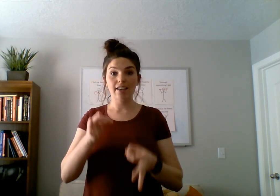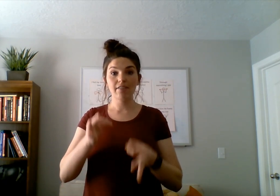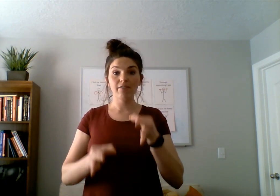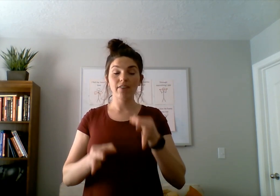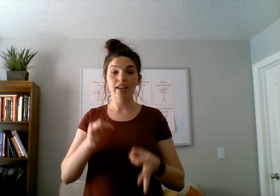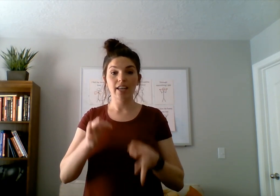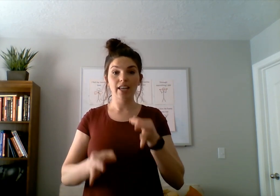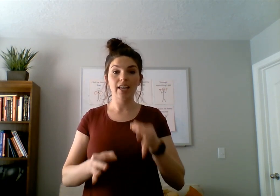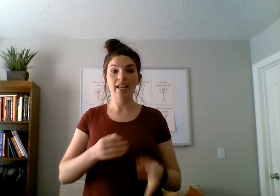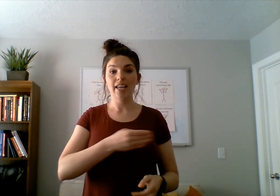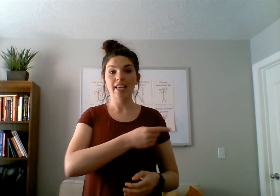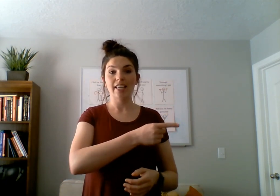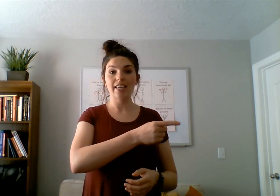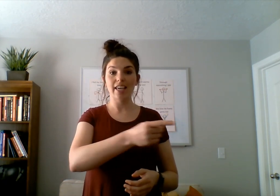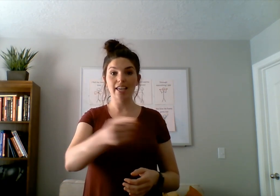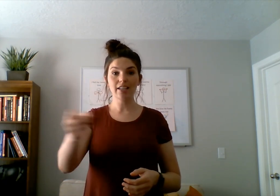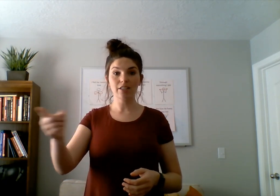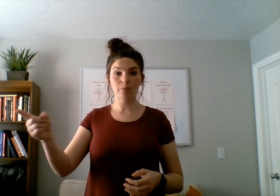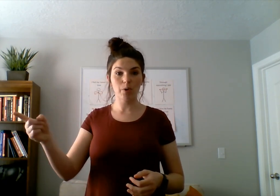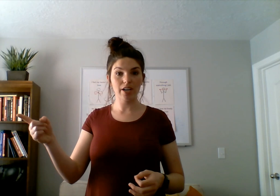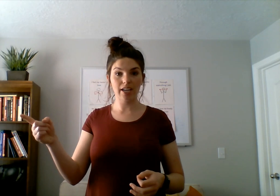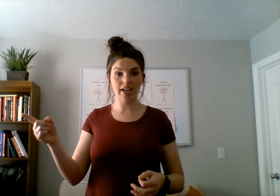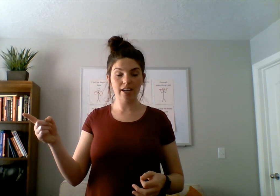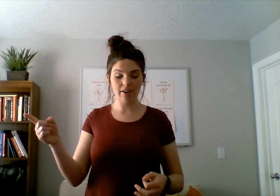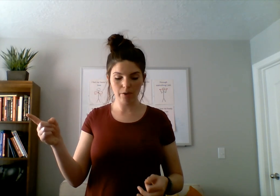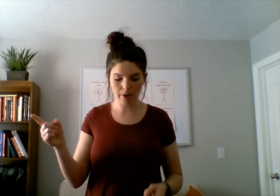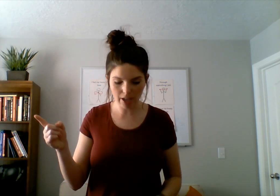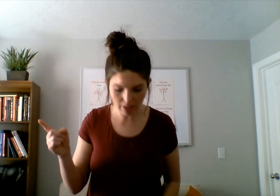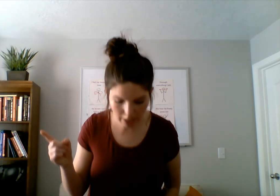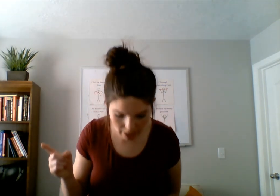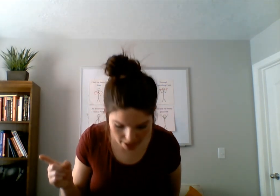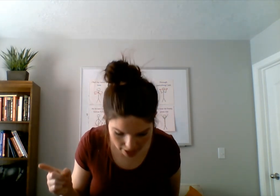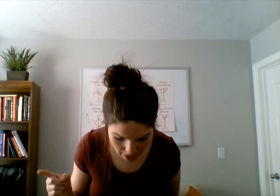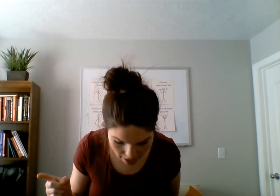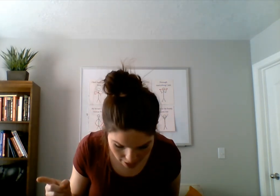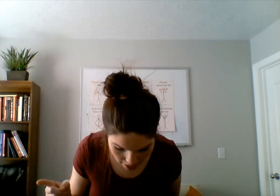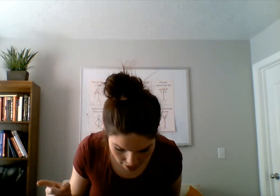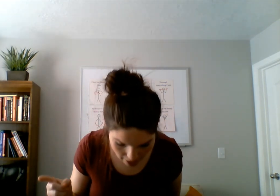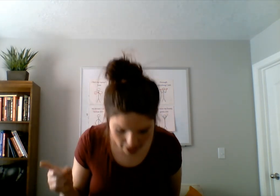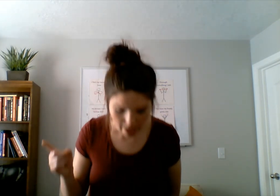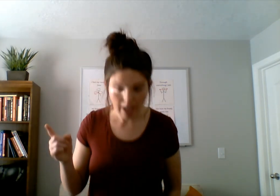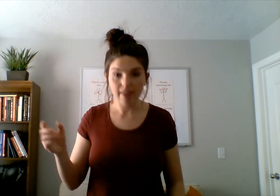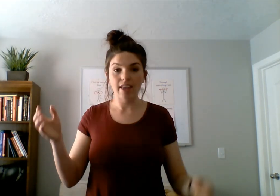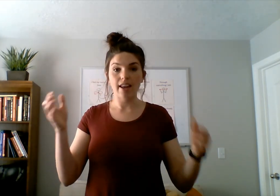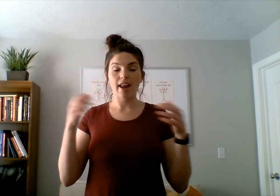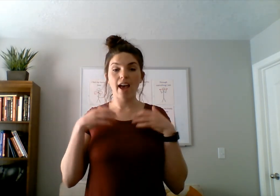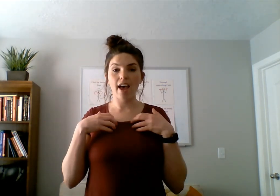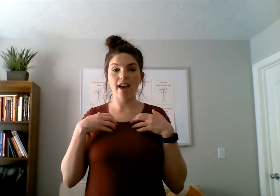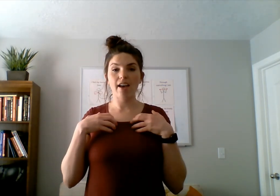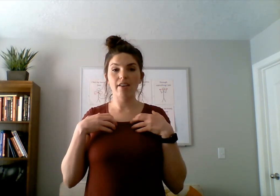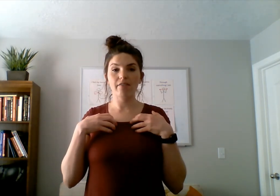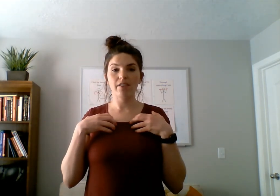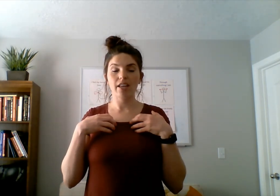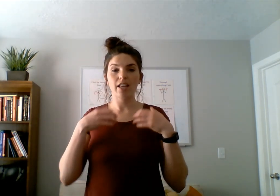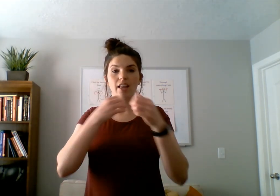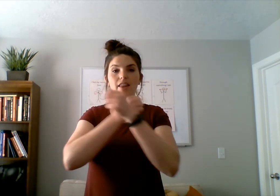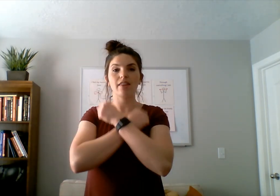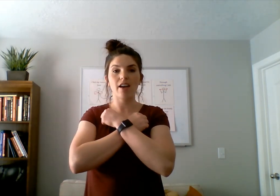If. Ye. So pointing at everybody else. And then have. Love.